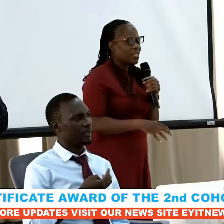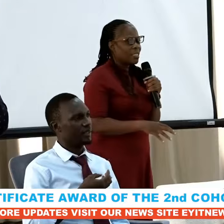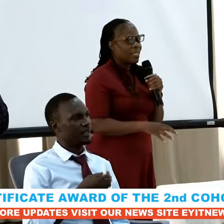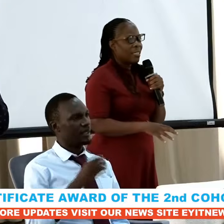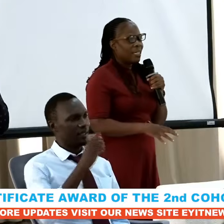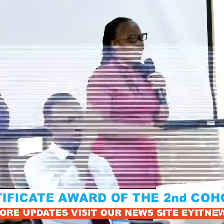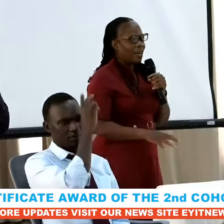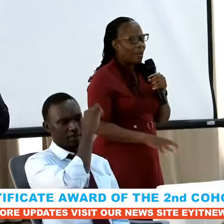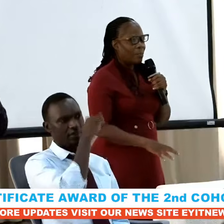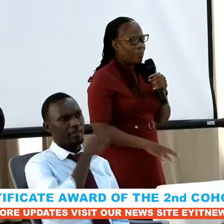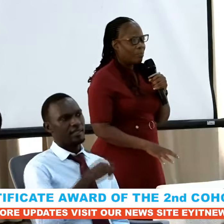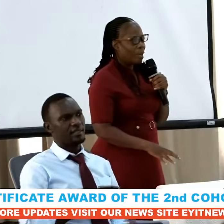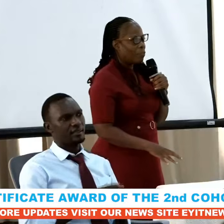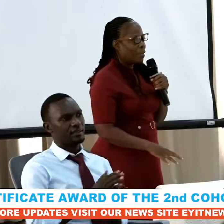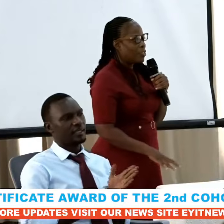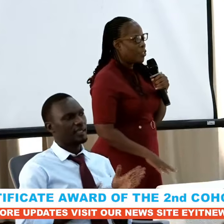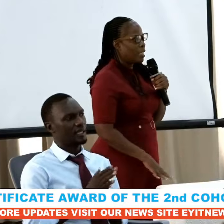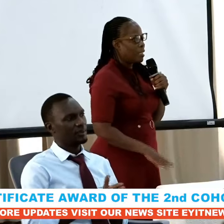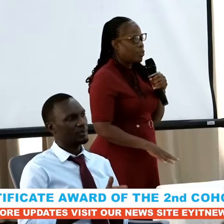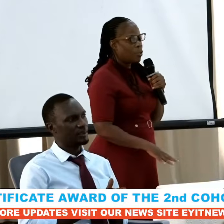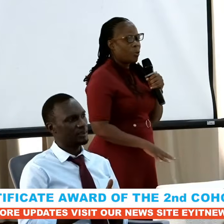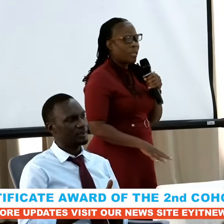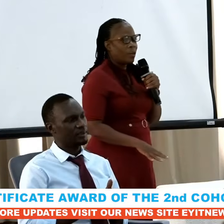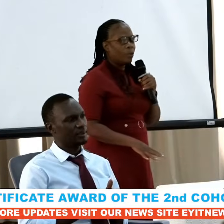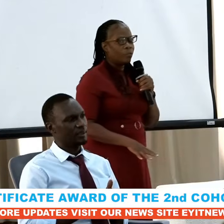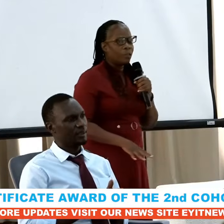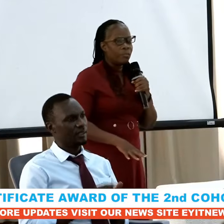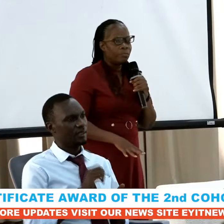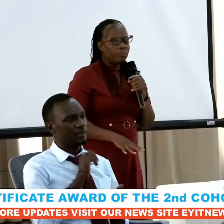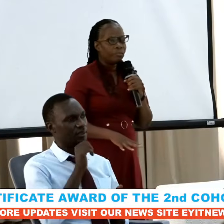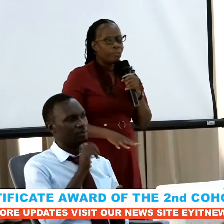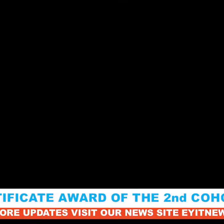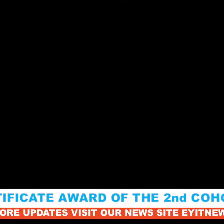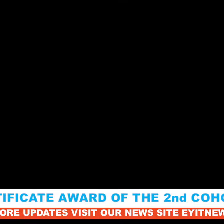language, I've always shared the story of